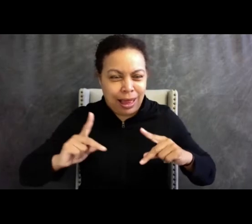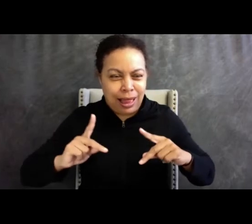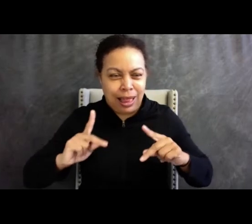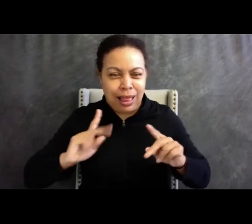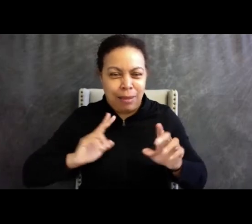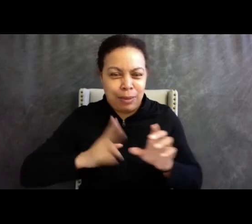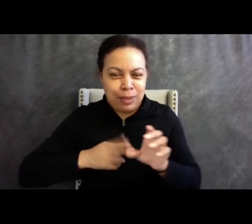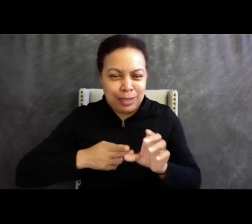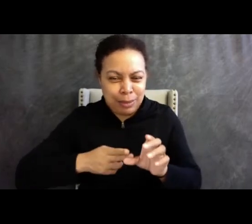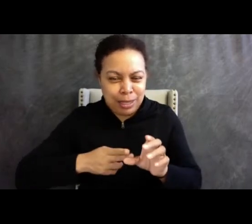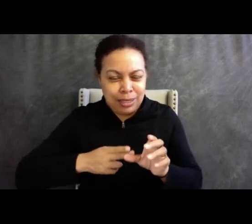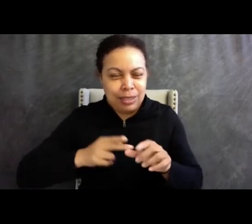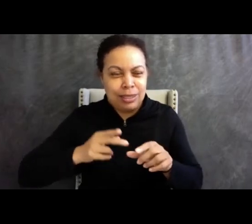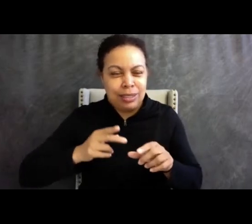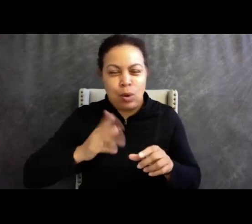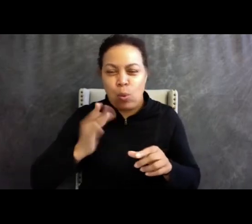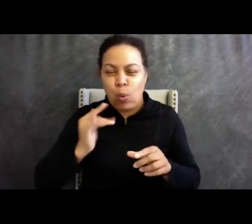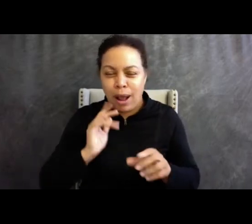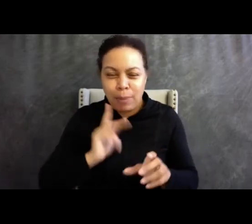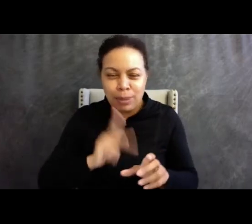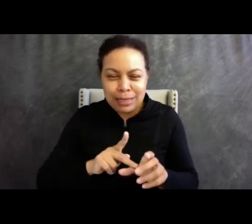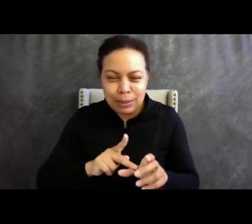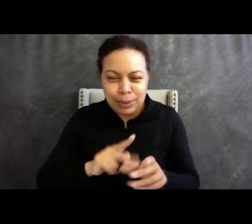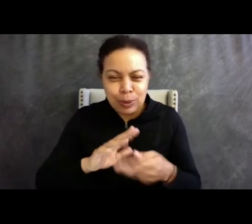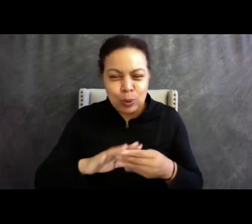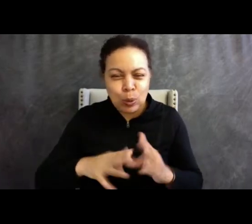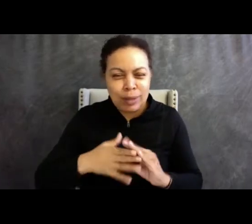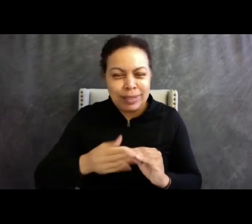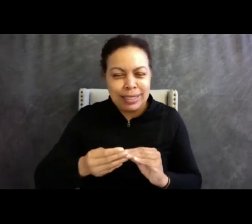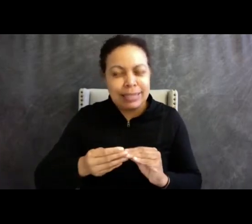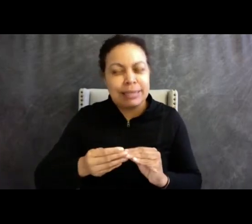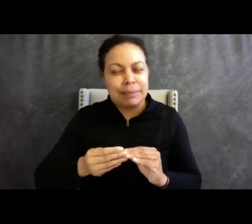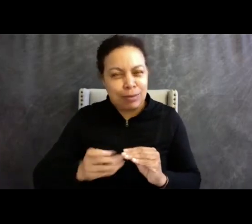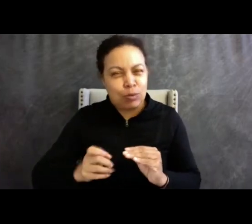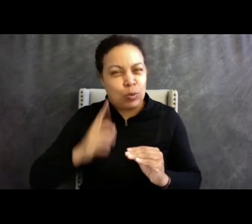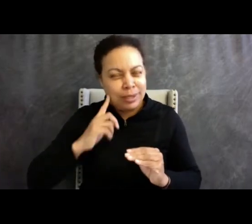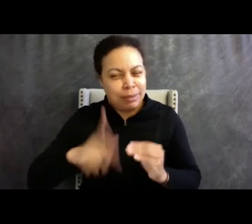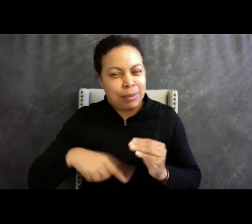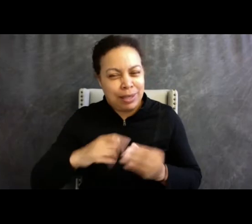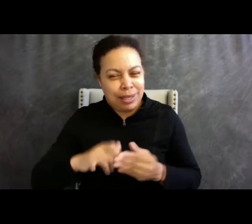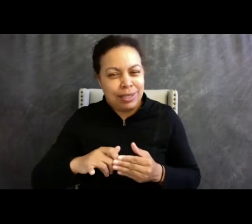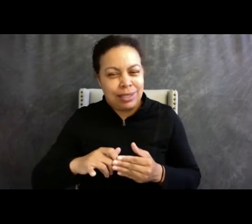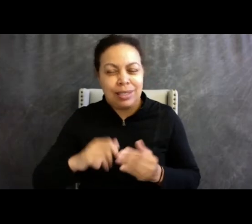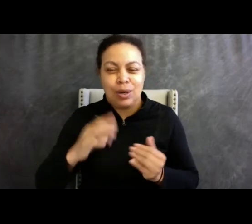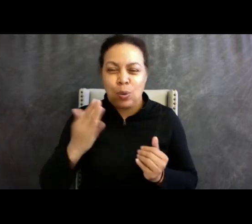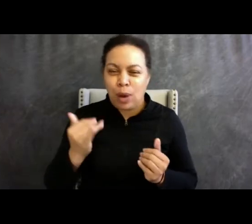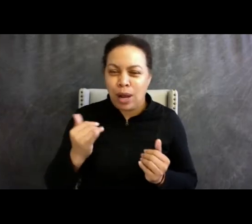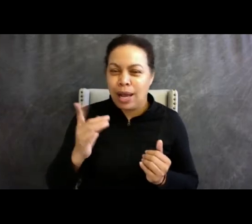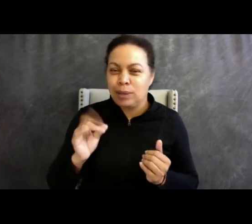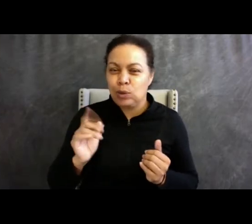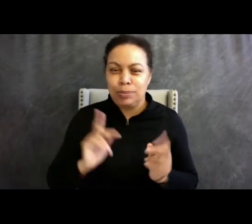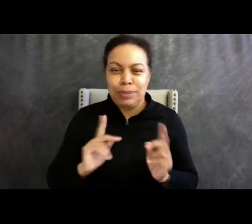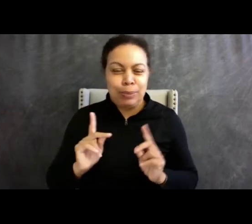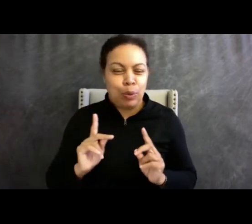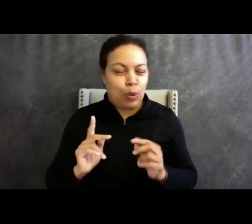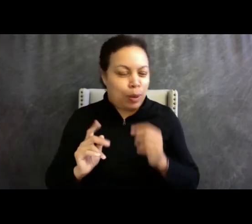participate in stories for. Why do people go to an audience, or why do